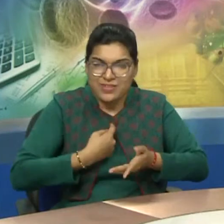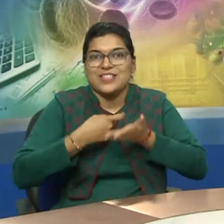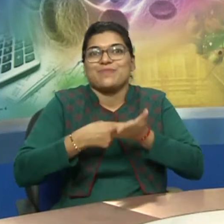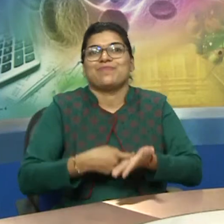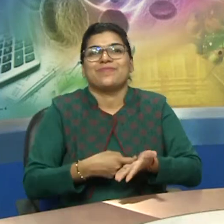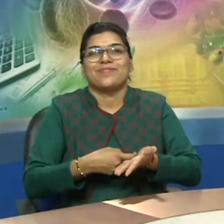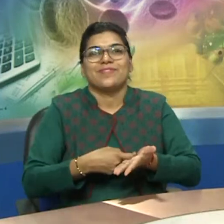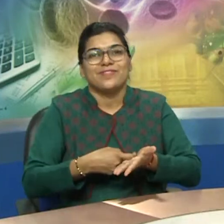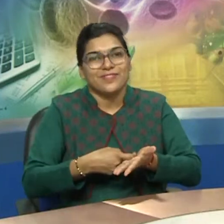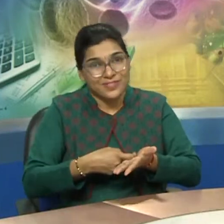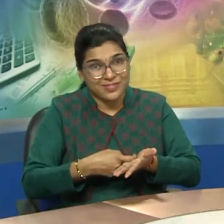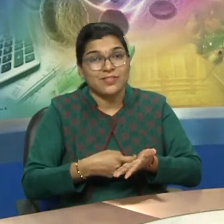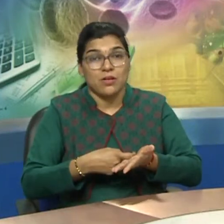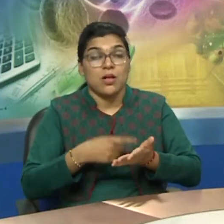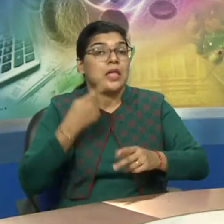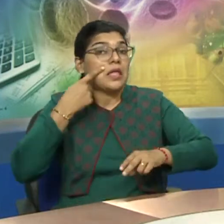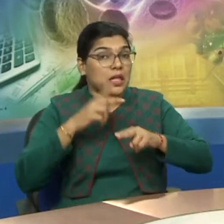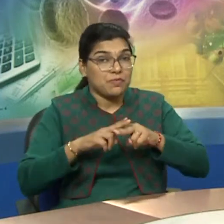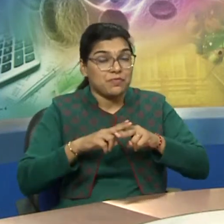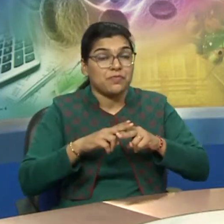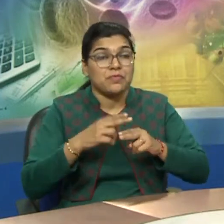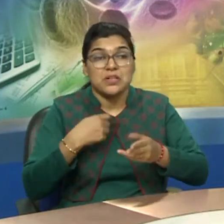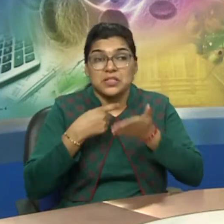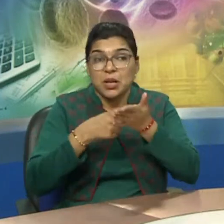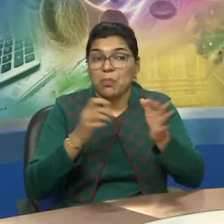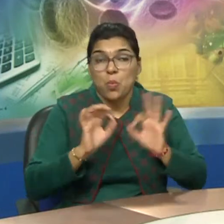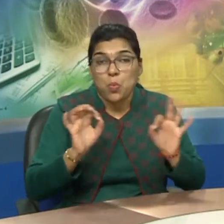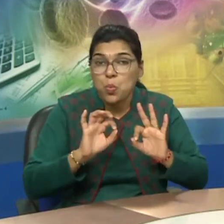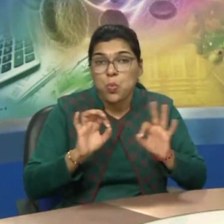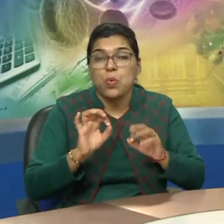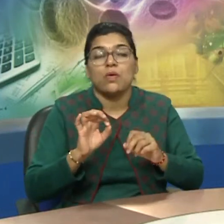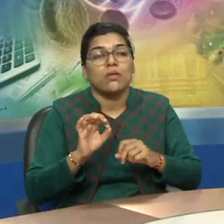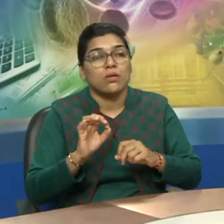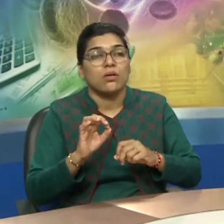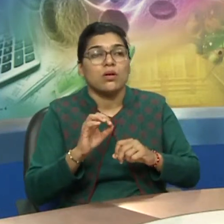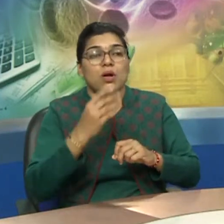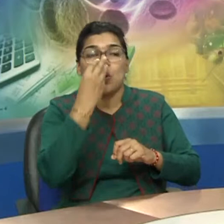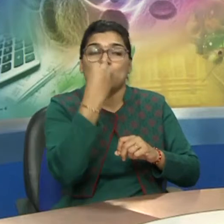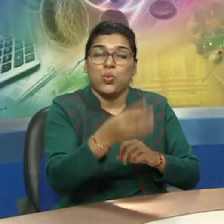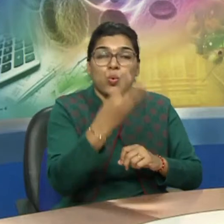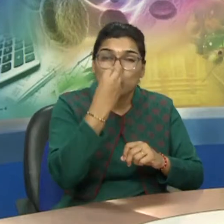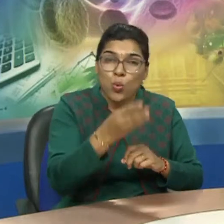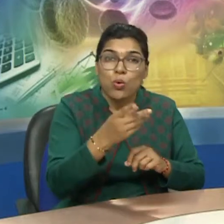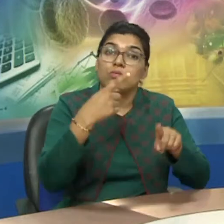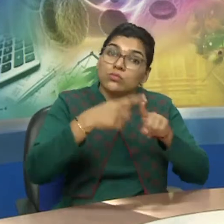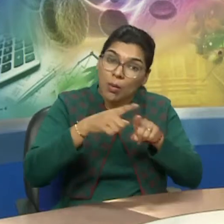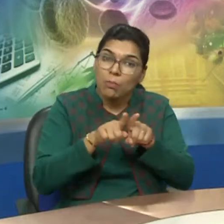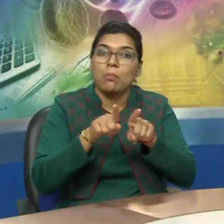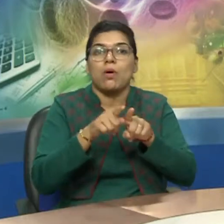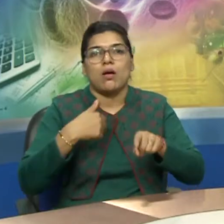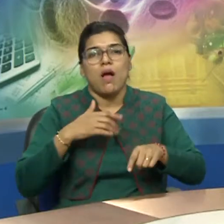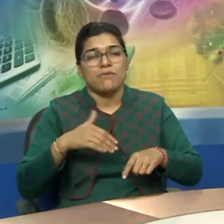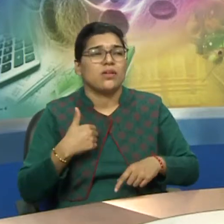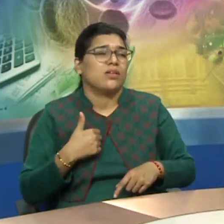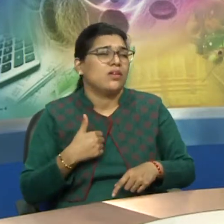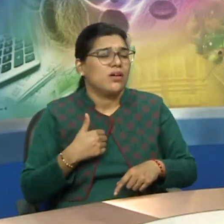us, some are above us, some are below us, but we should respect all of them. We should